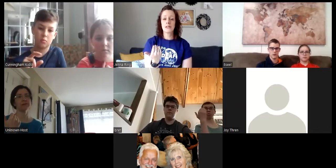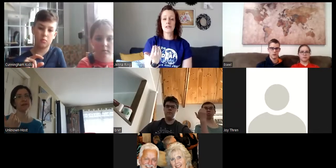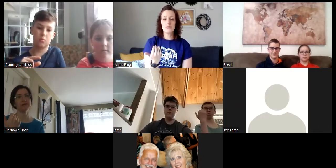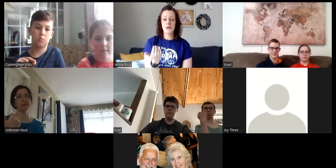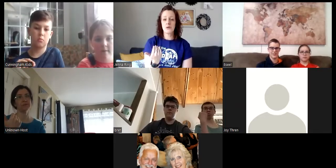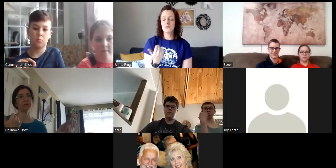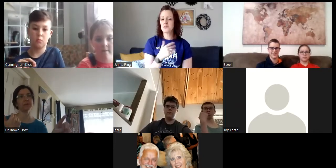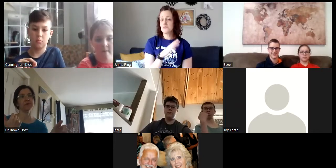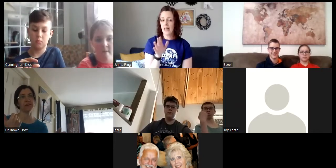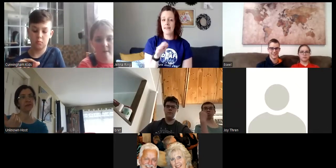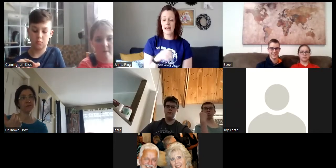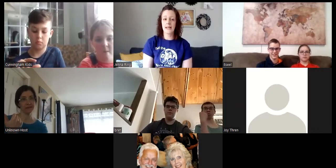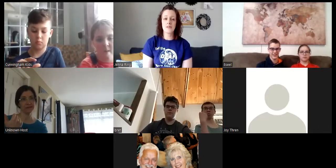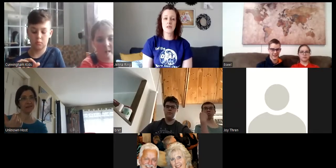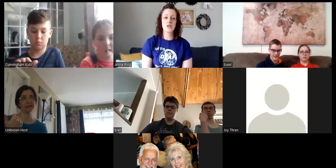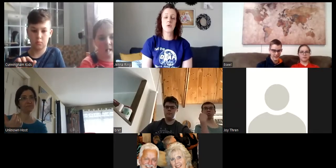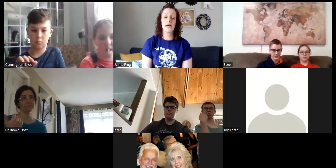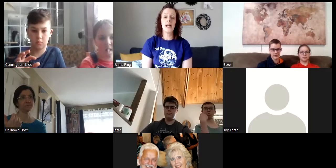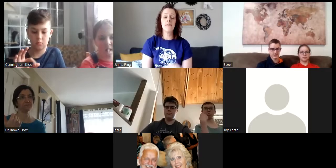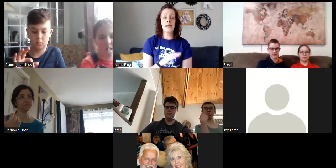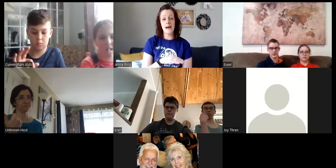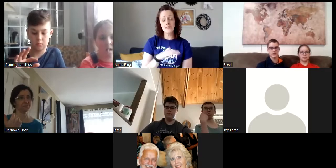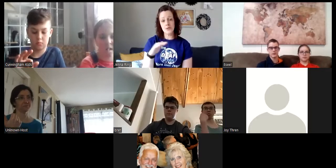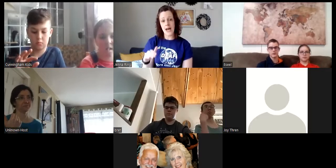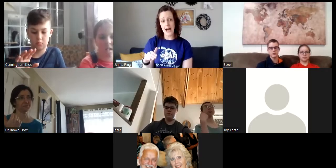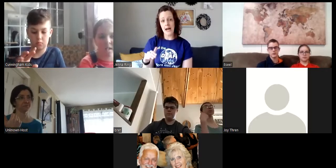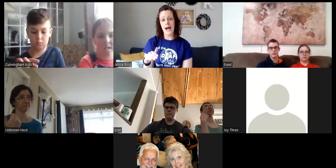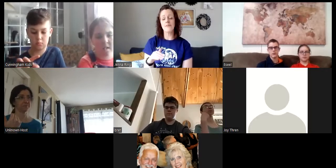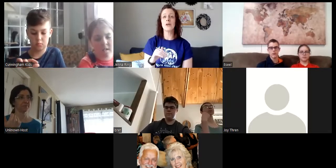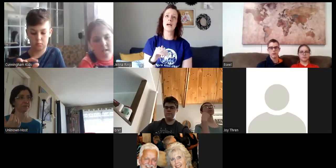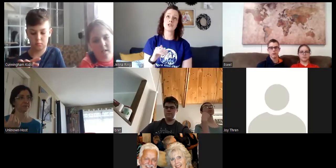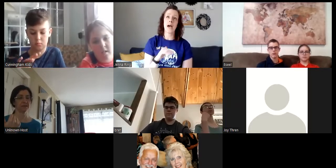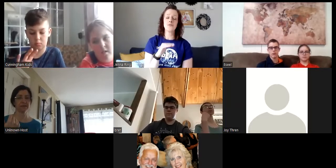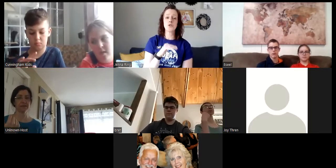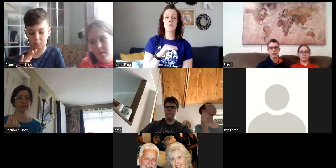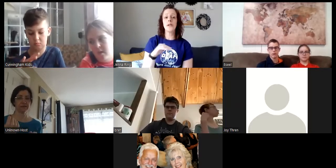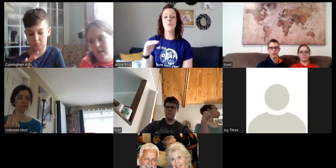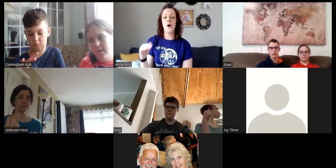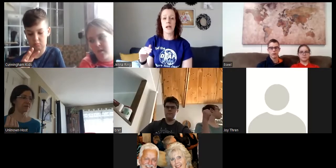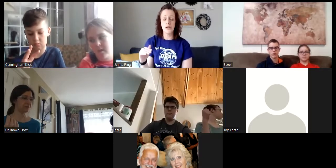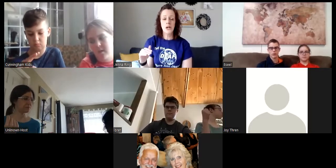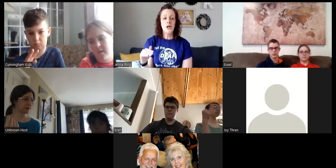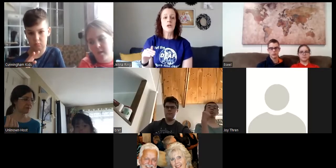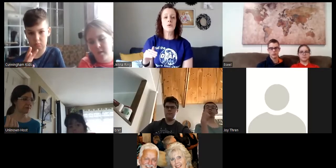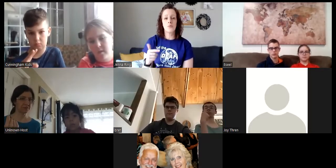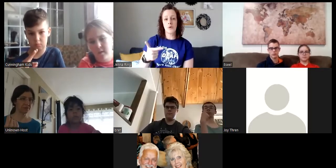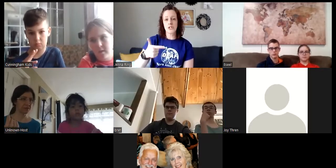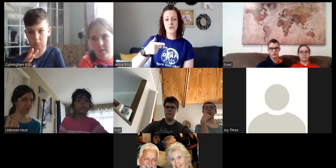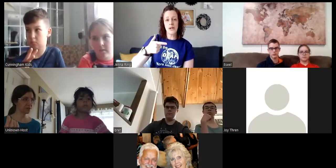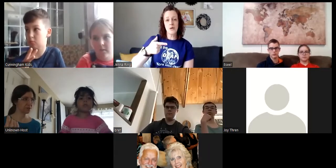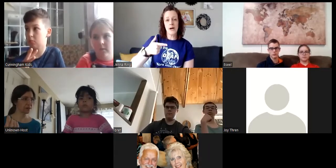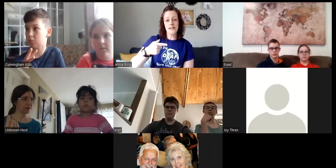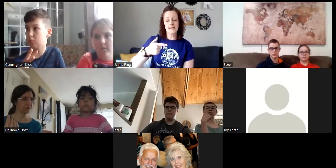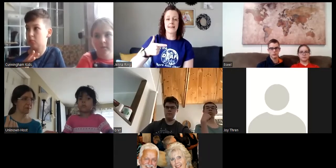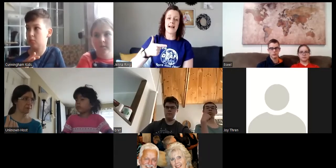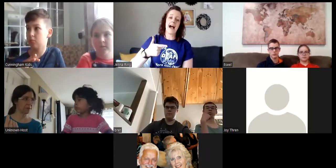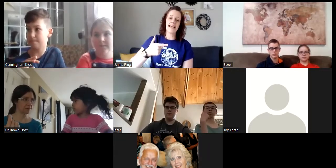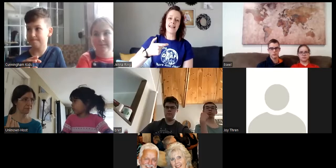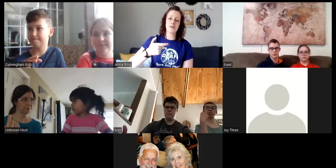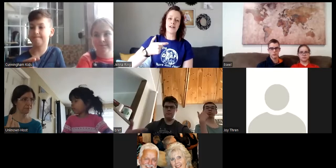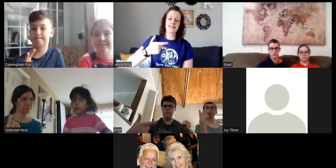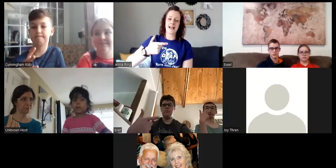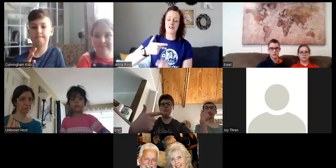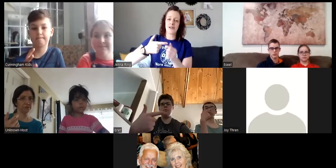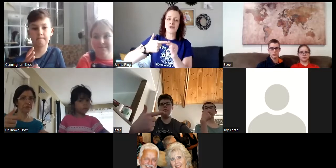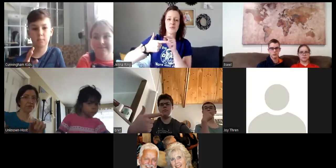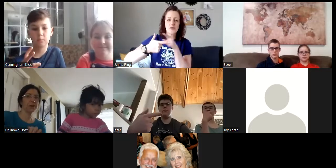you practice those, and that gives you to 20. And then after that, after 21, which 21 is like, I